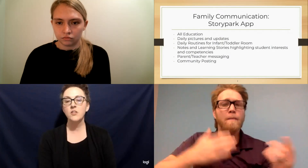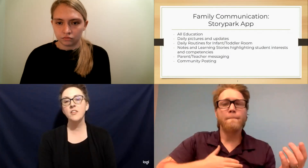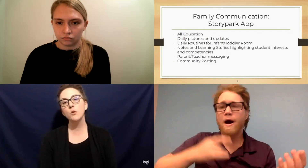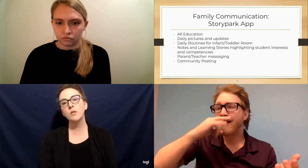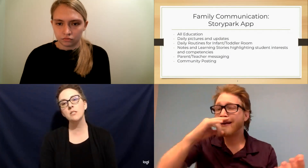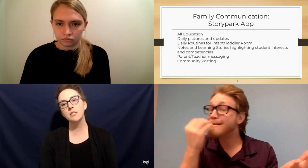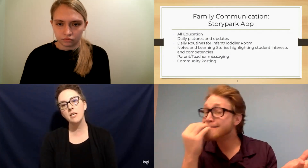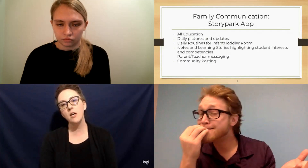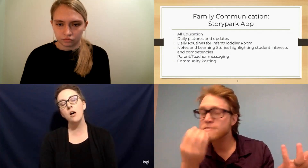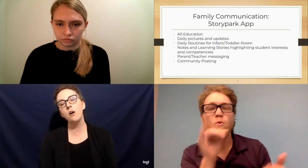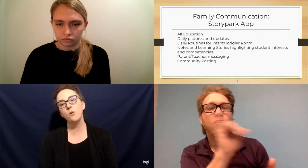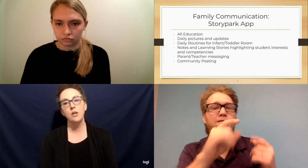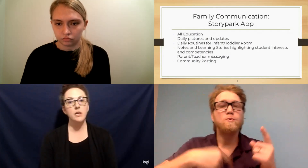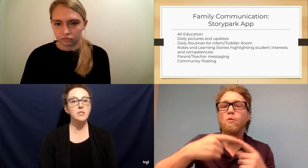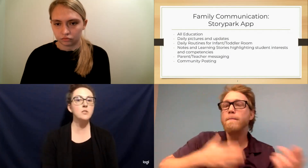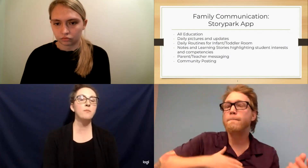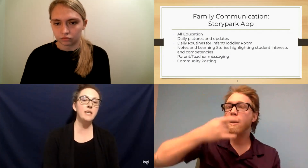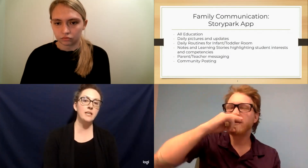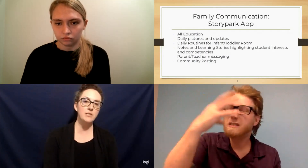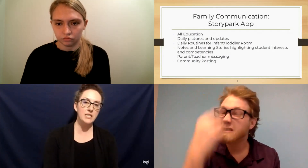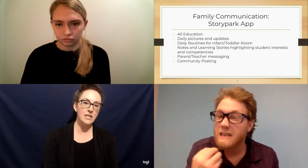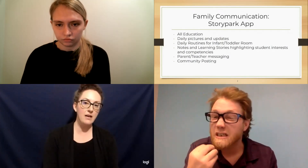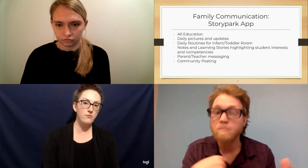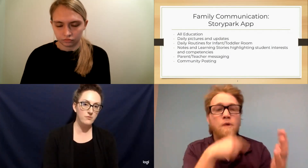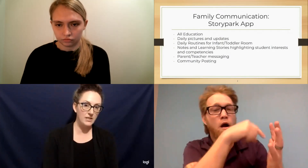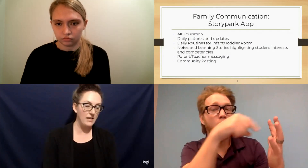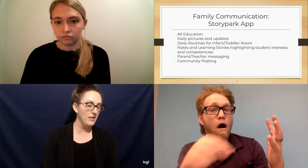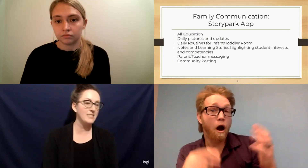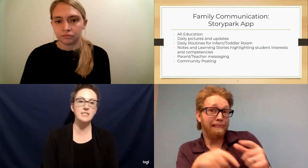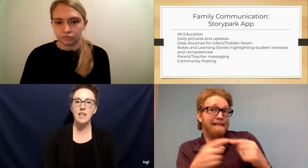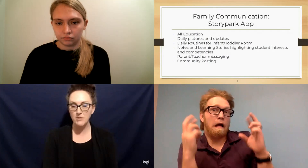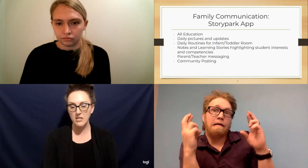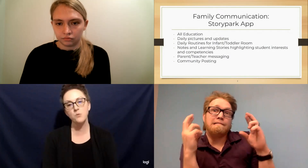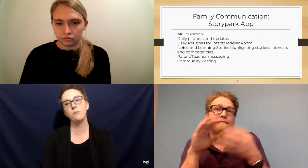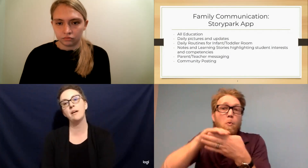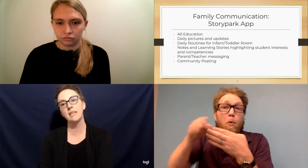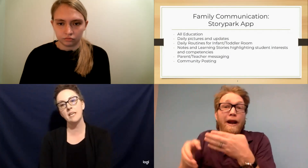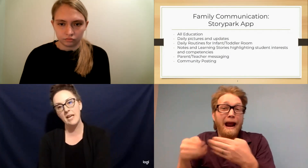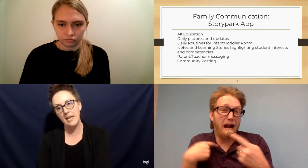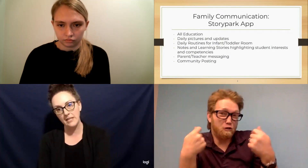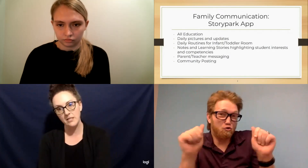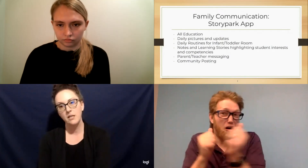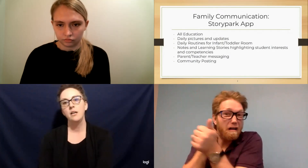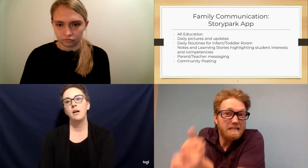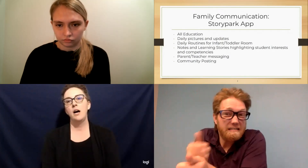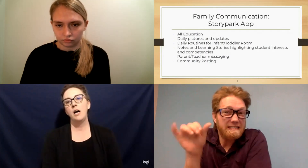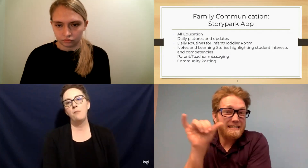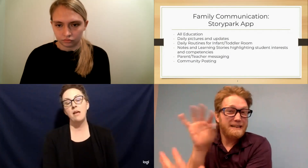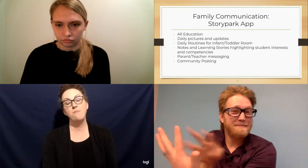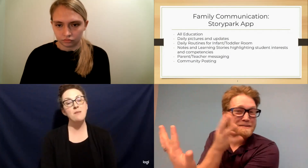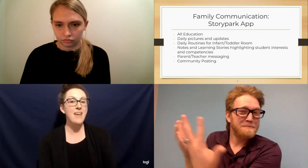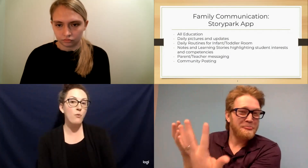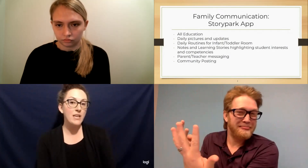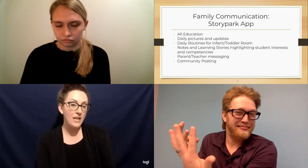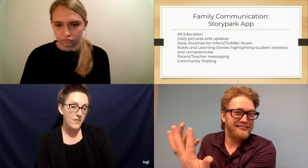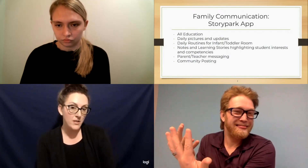so that you can see, oh, this is when my kid was last slept. This is when my kid ate. And